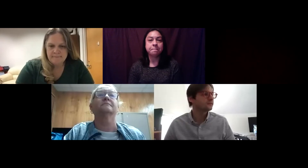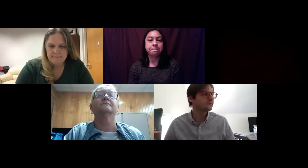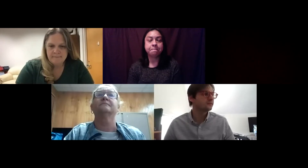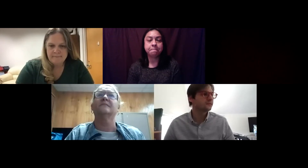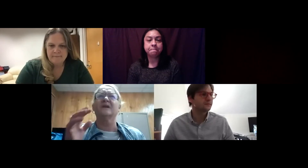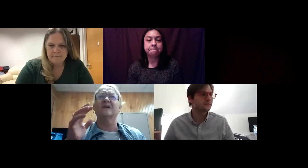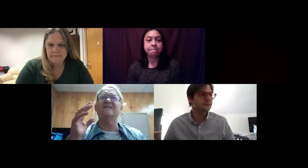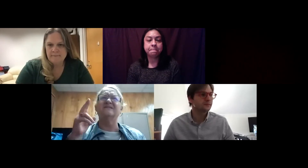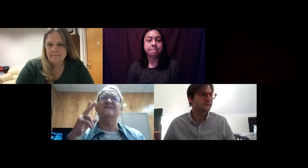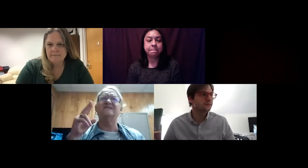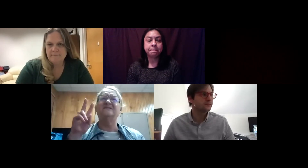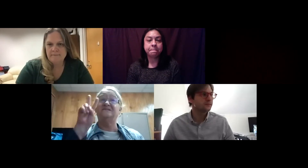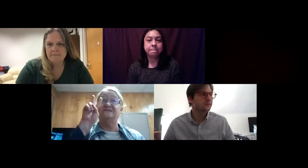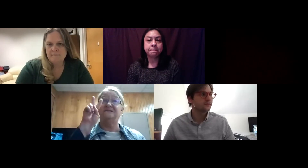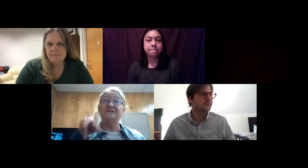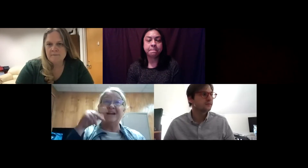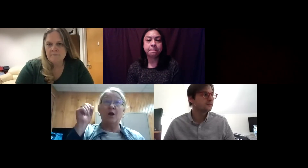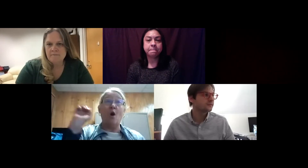well.